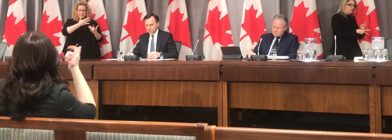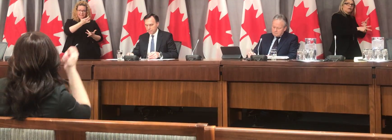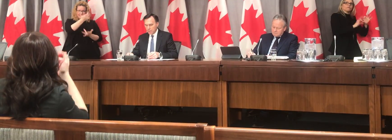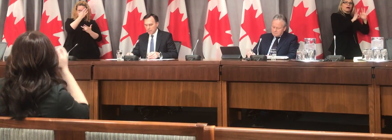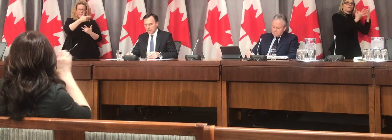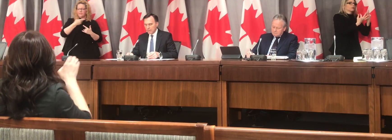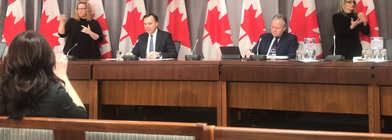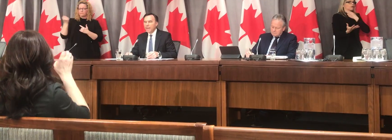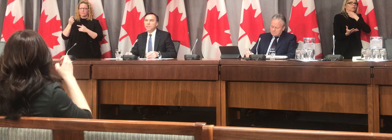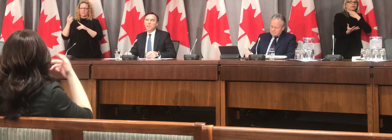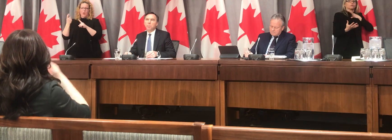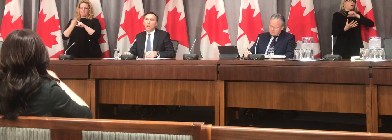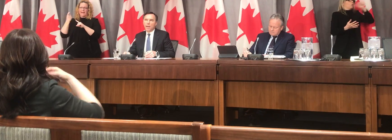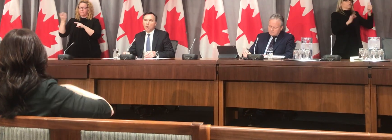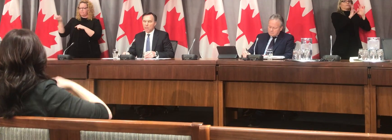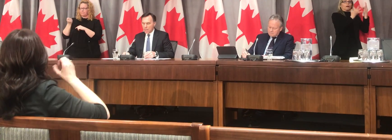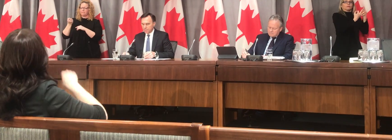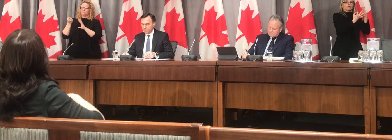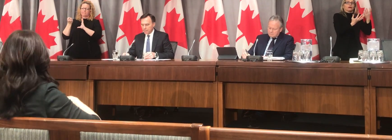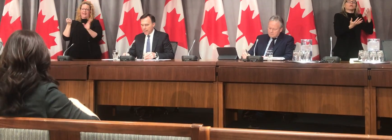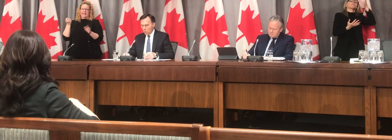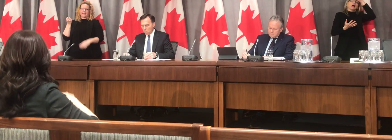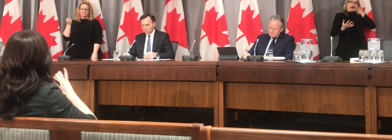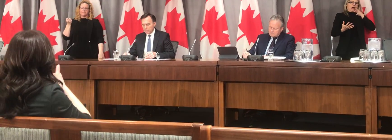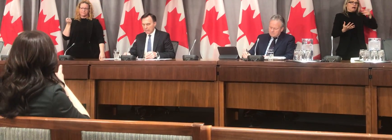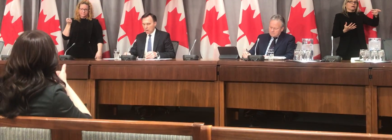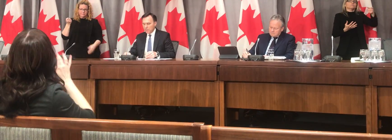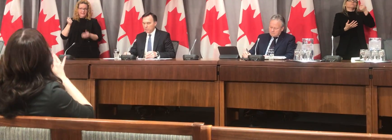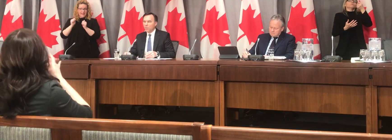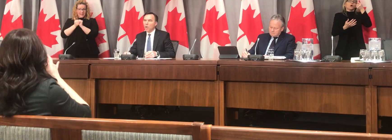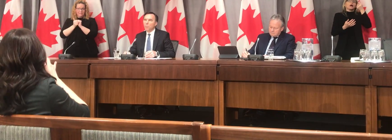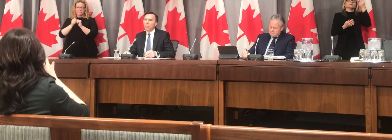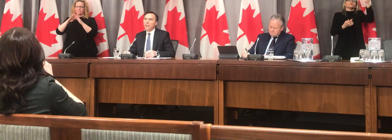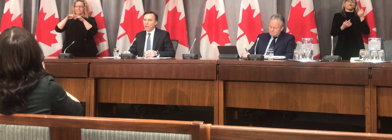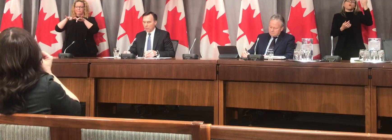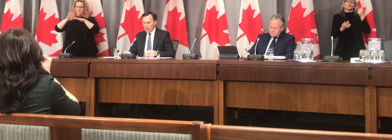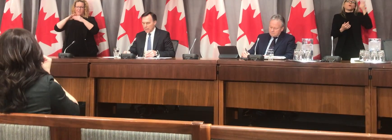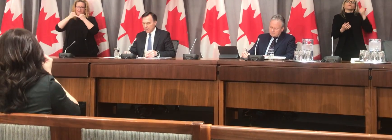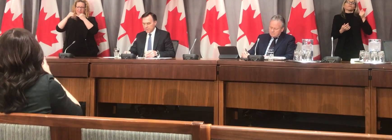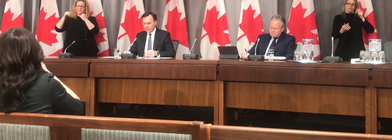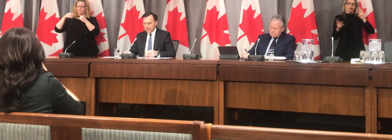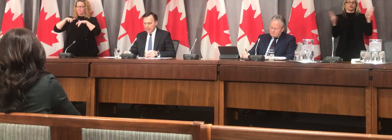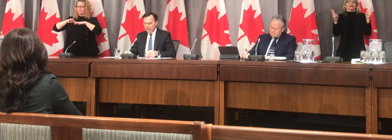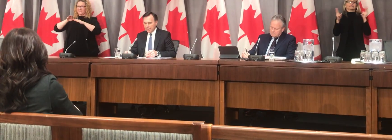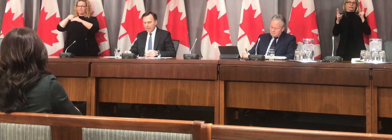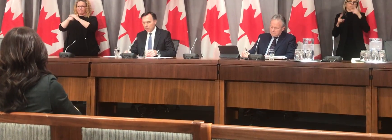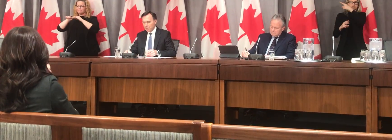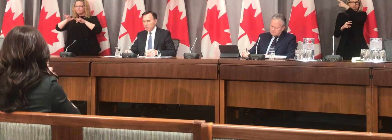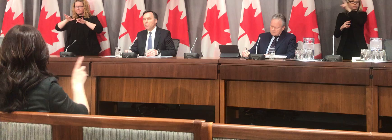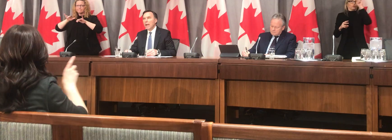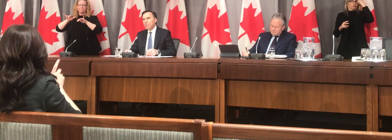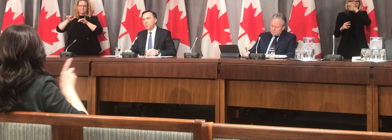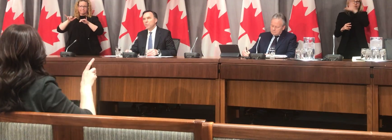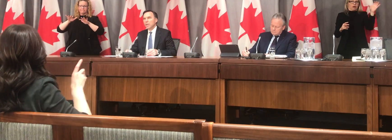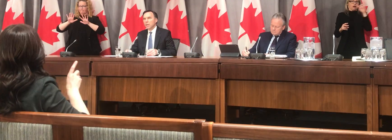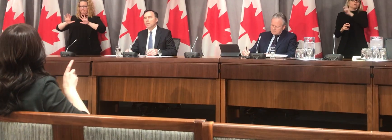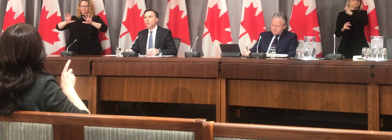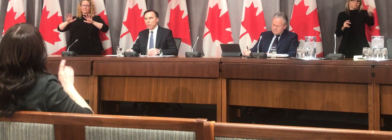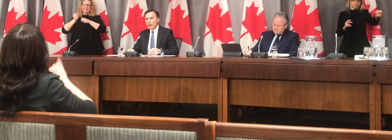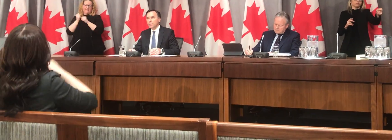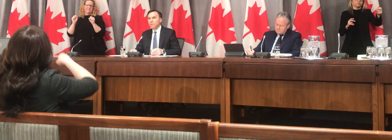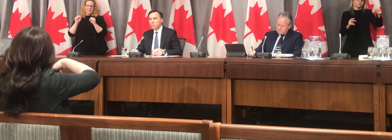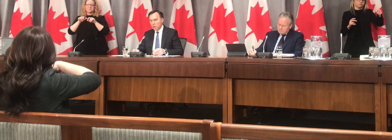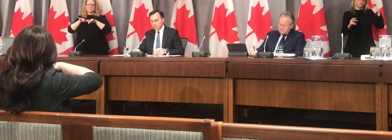benefit. Canadians can apply online, at home, allowing them to follow public health guidelines, and they can receive payment